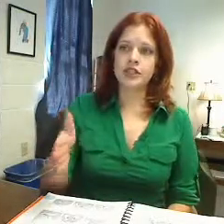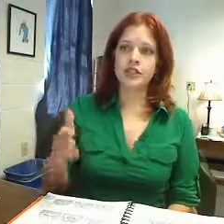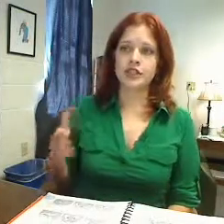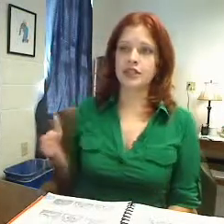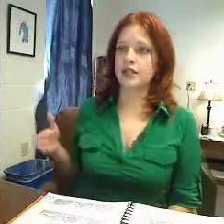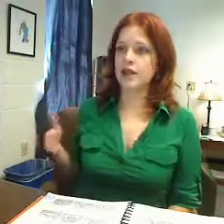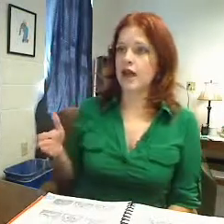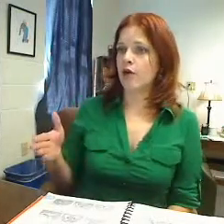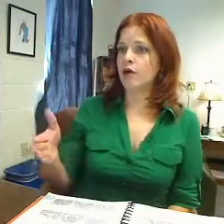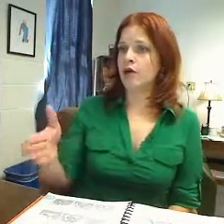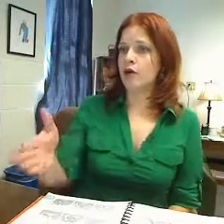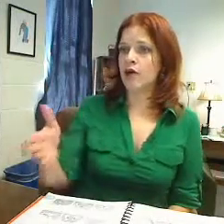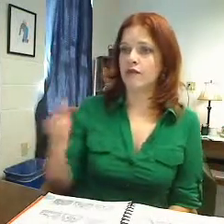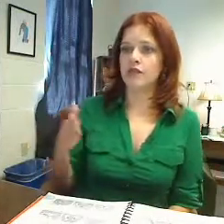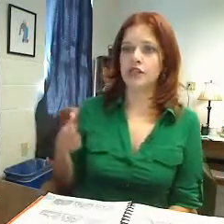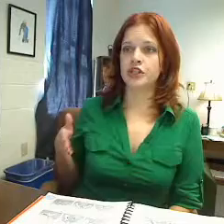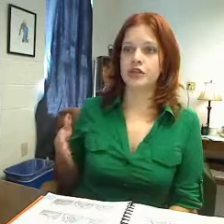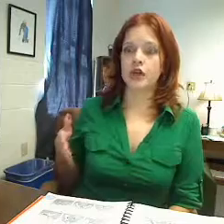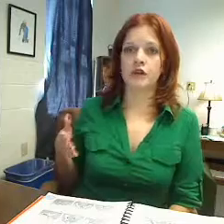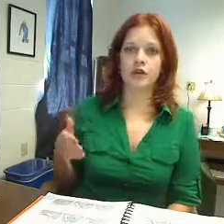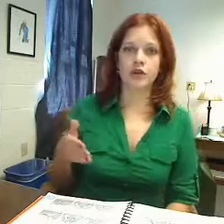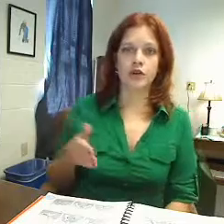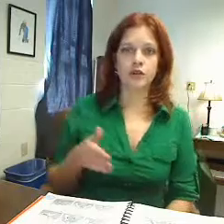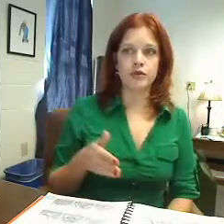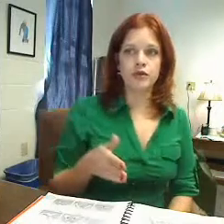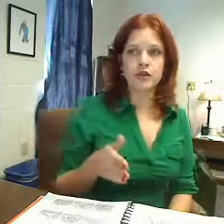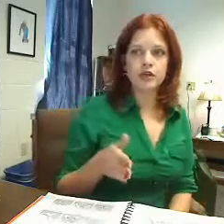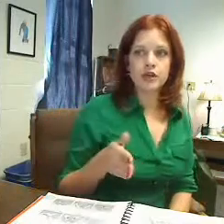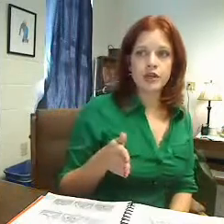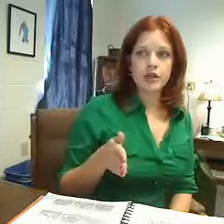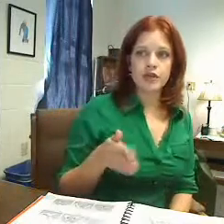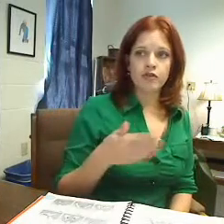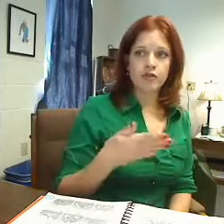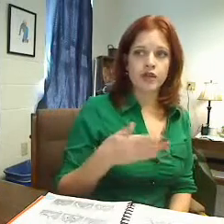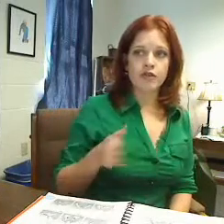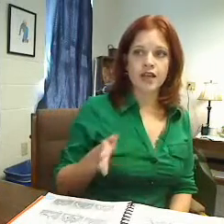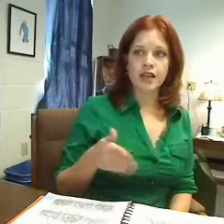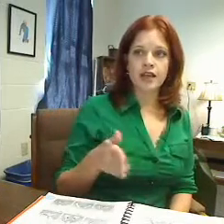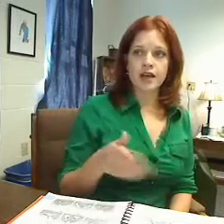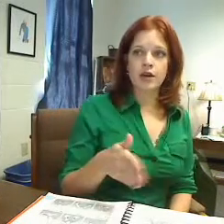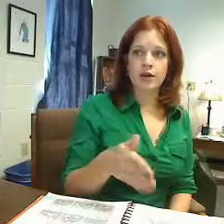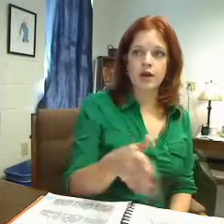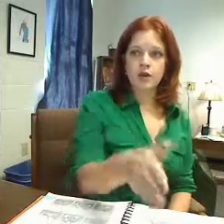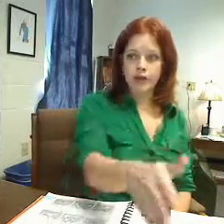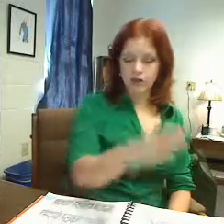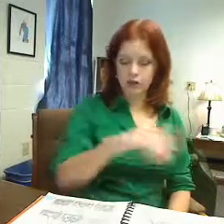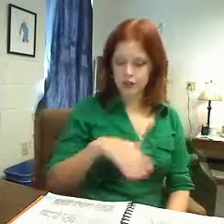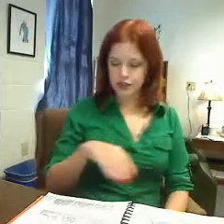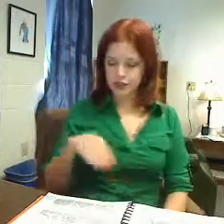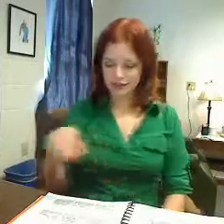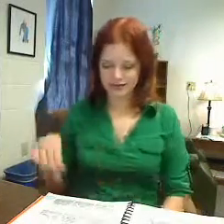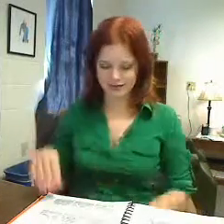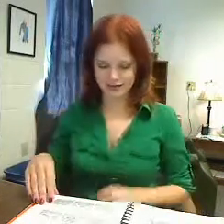Fish, this is the noun fish, not the verb to fish. You just take a flat hand and kind of wiggle it like a little fish swimming.